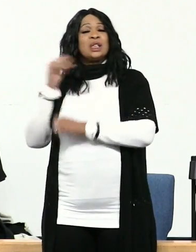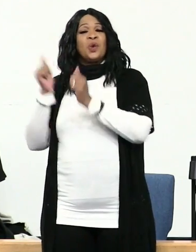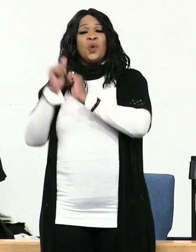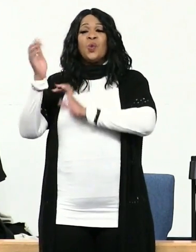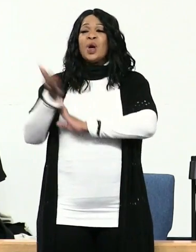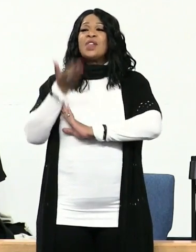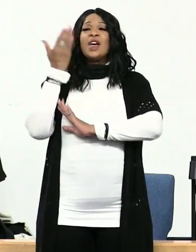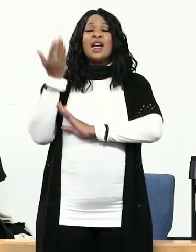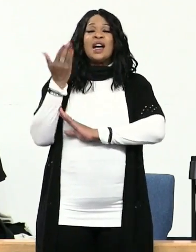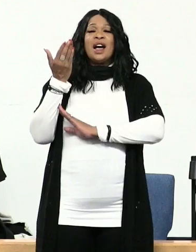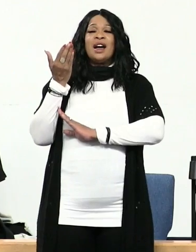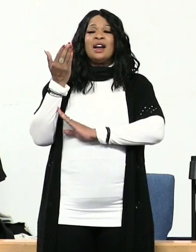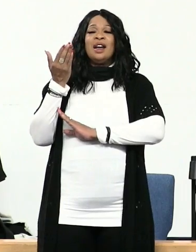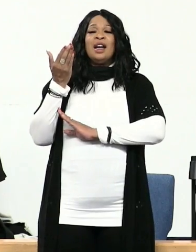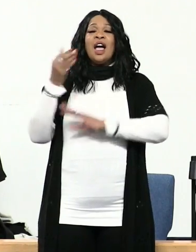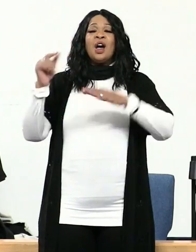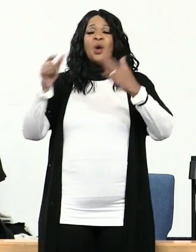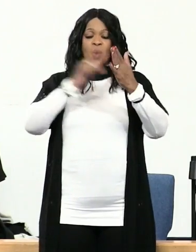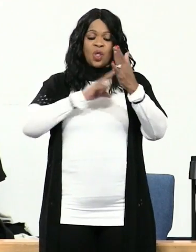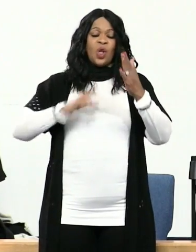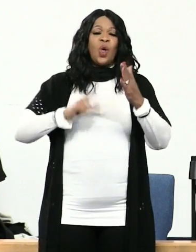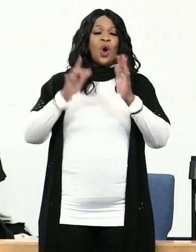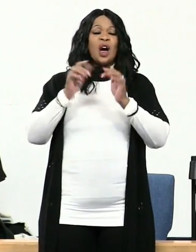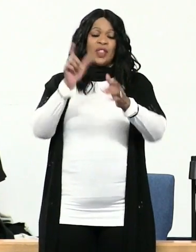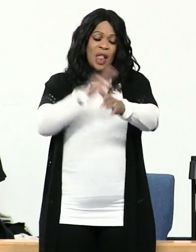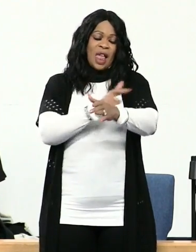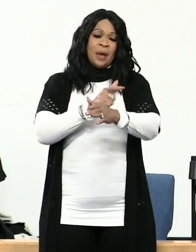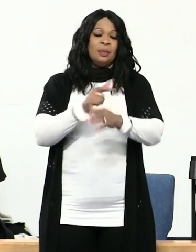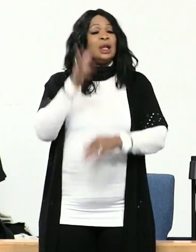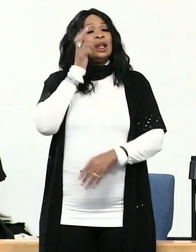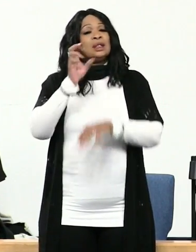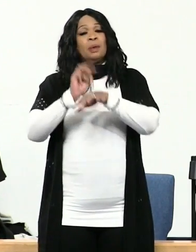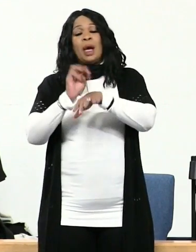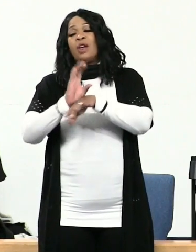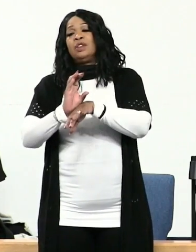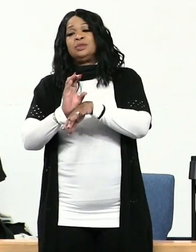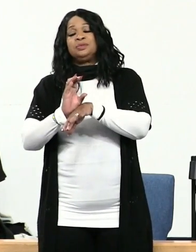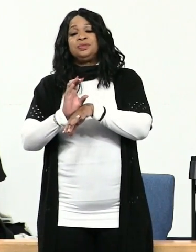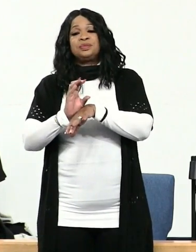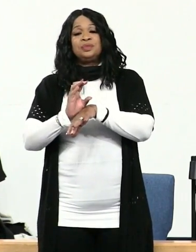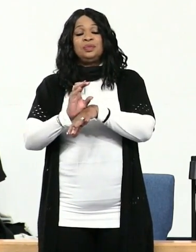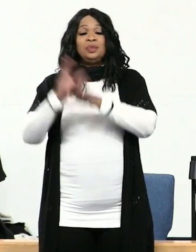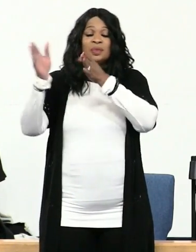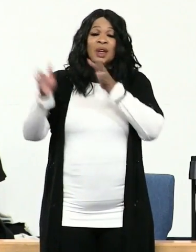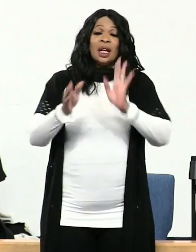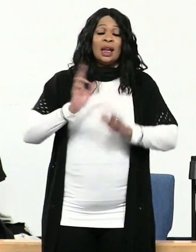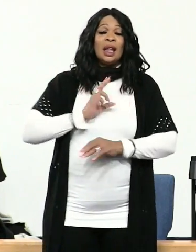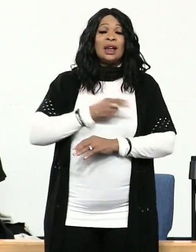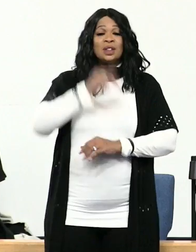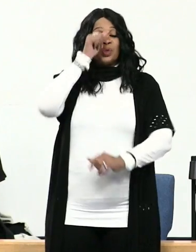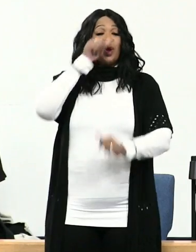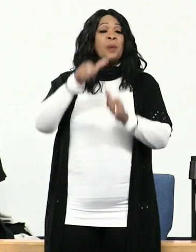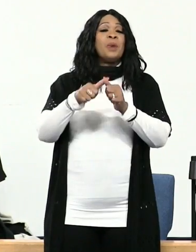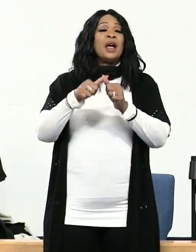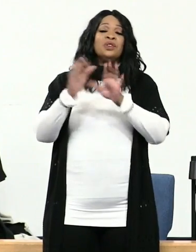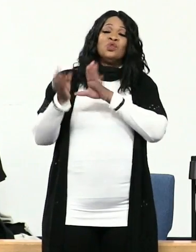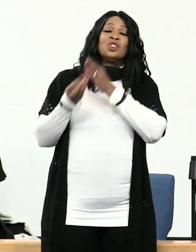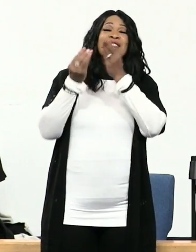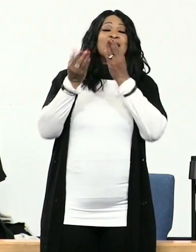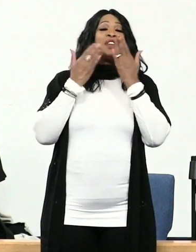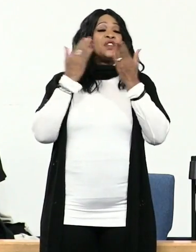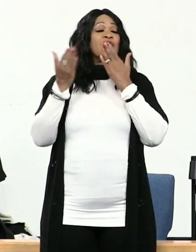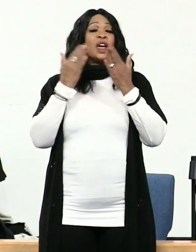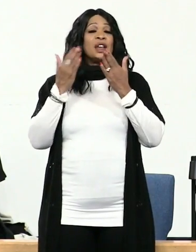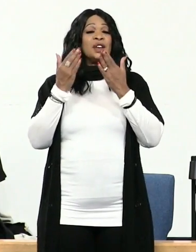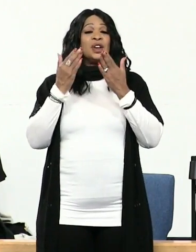at the marriage supper of the Lamb. Listen, church, Mount Calvary, let us remember to give thanks. In a